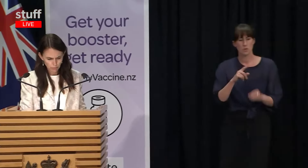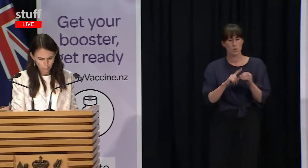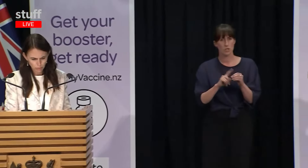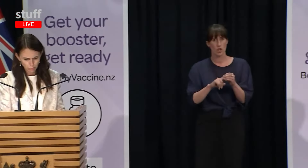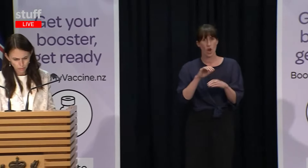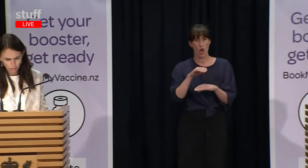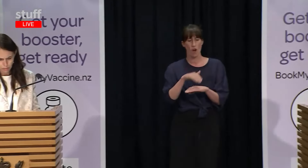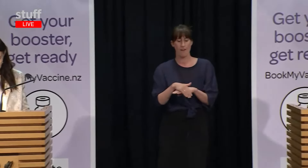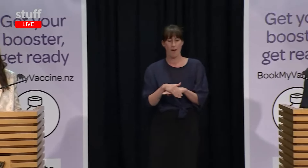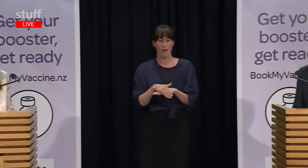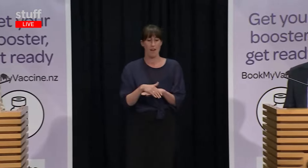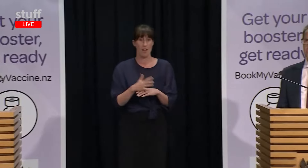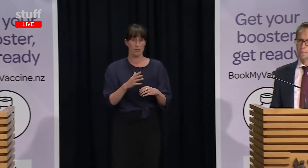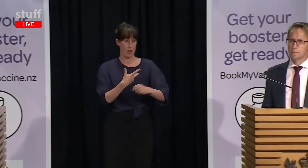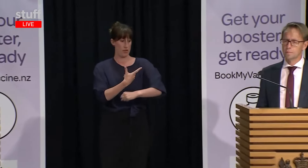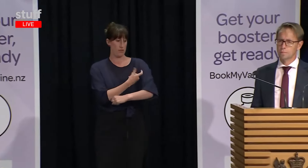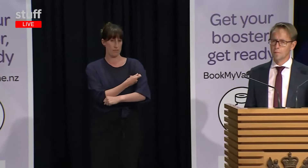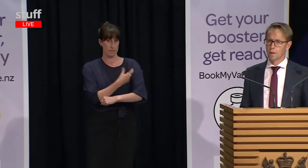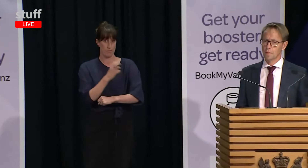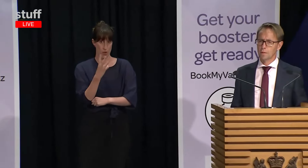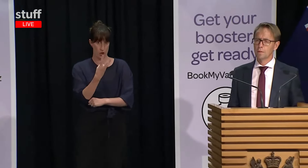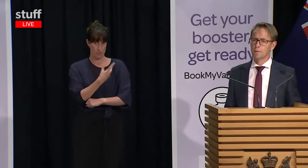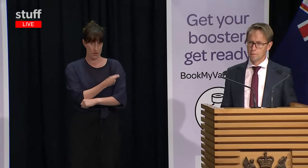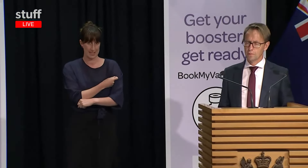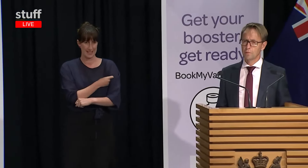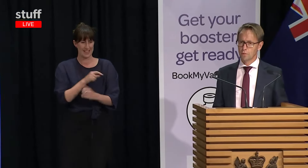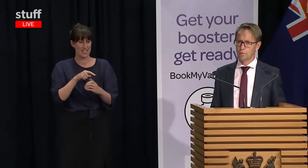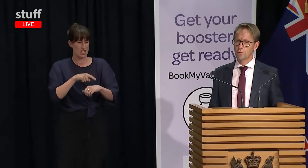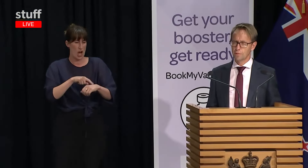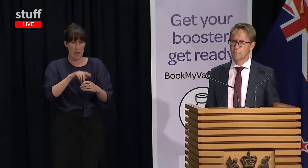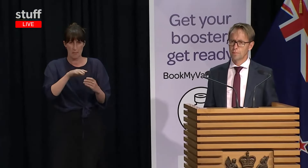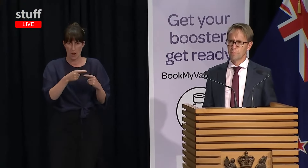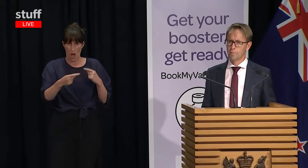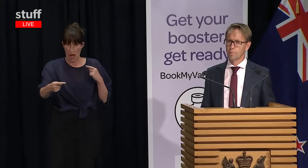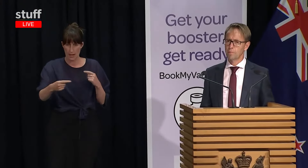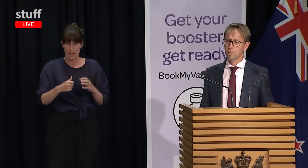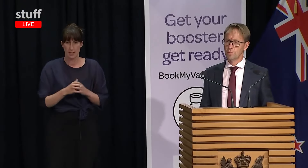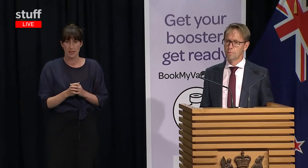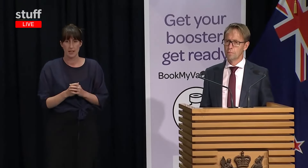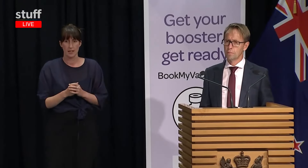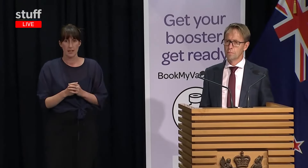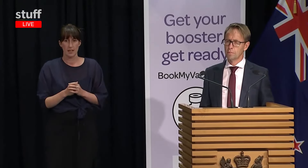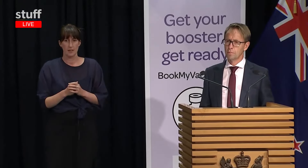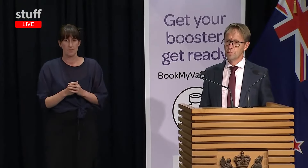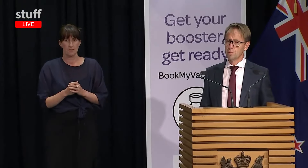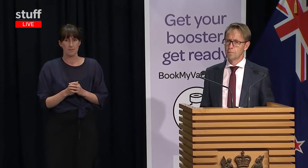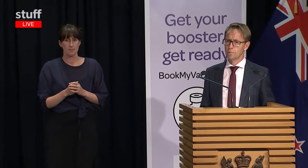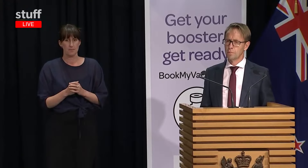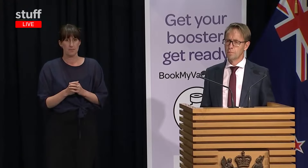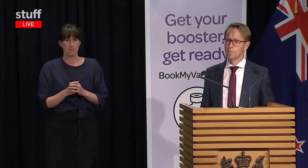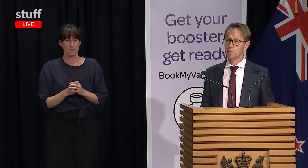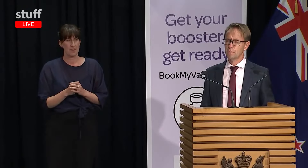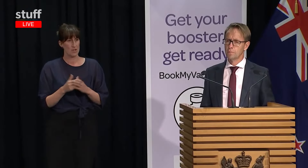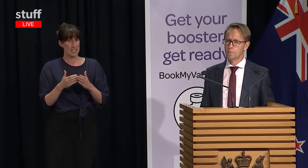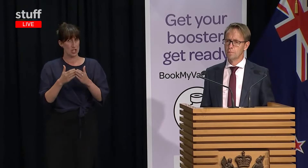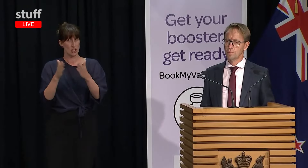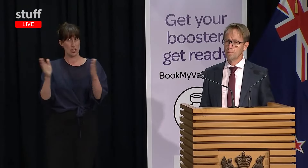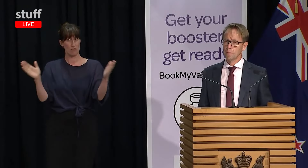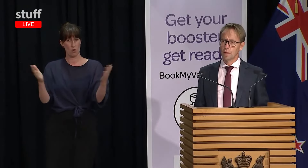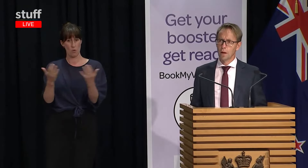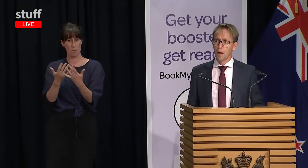group from lowering that from 2 to 3. Would that be 4 to 3? Sorry, 4 to 3. Yeah. Would that be across the general